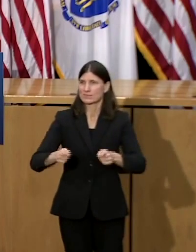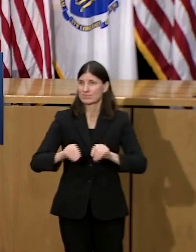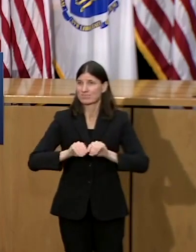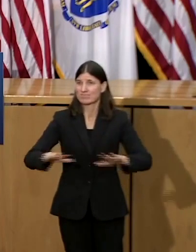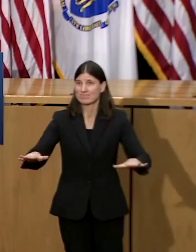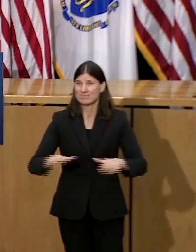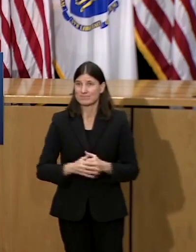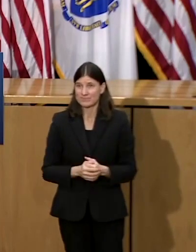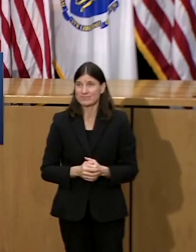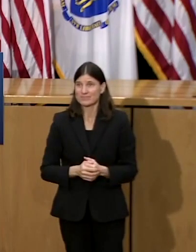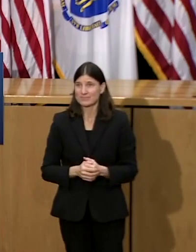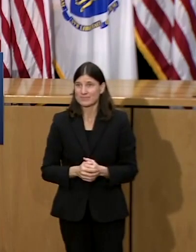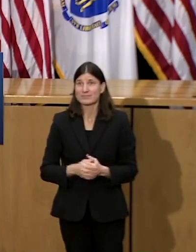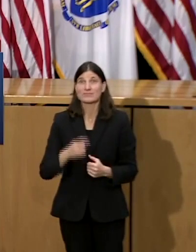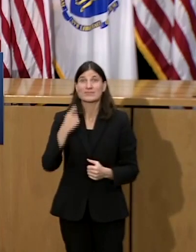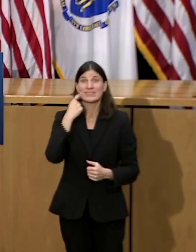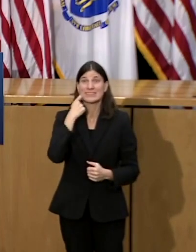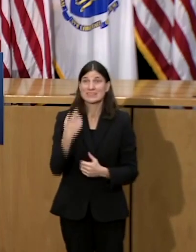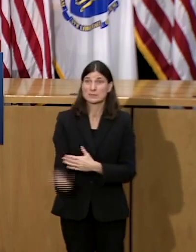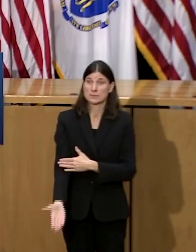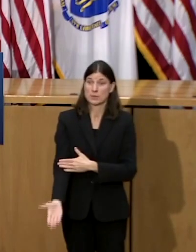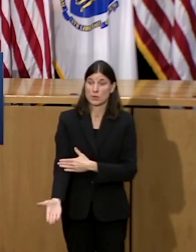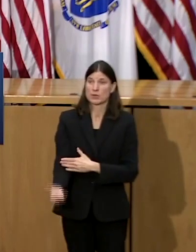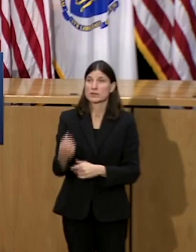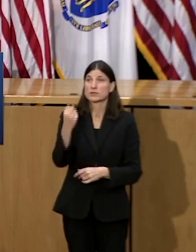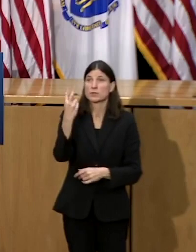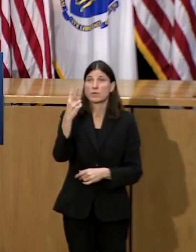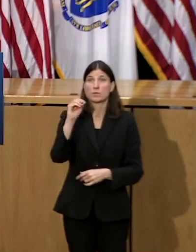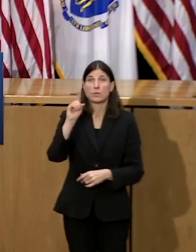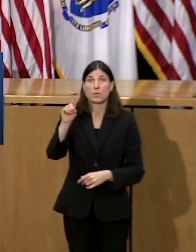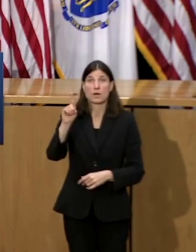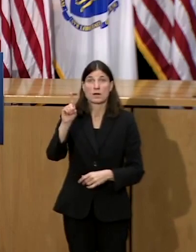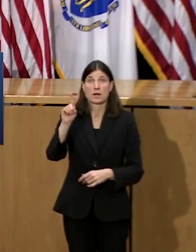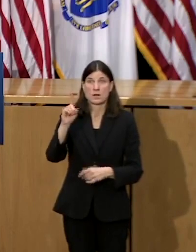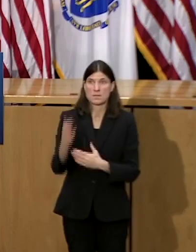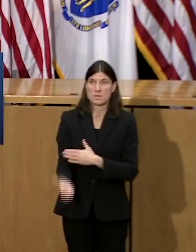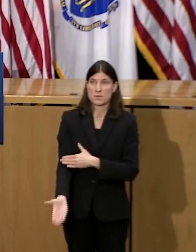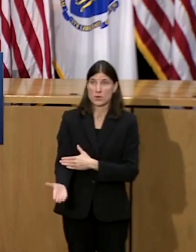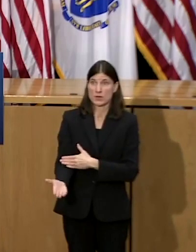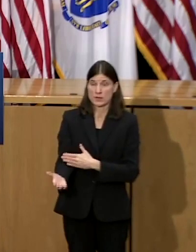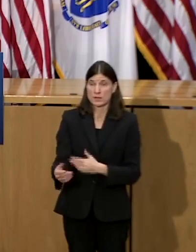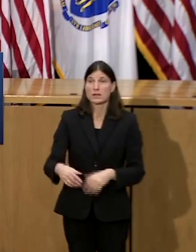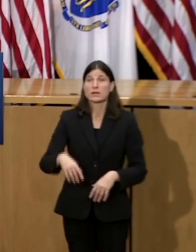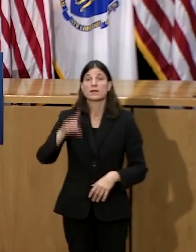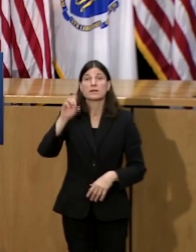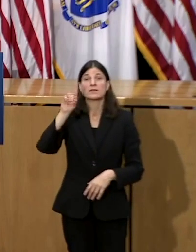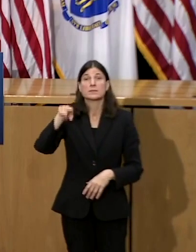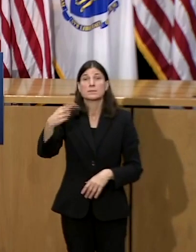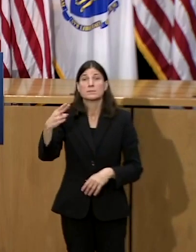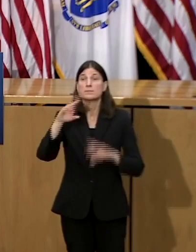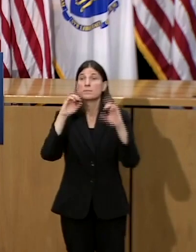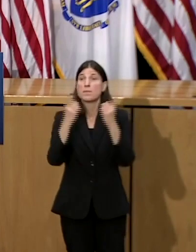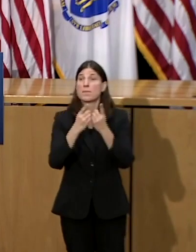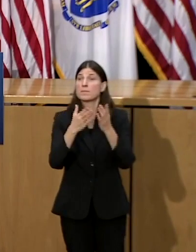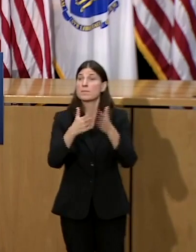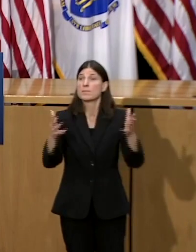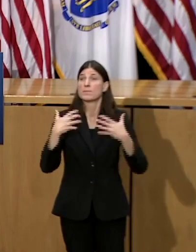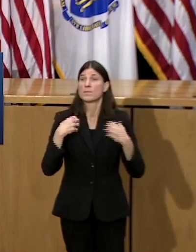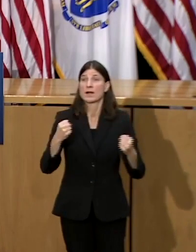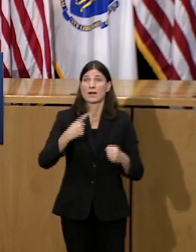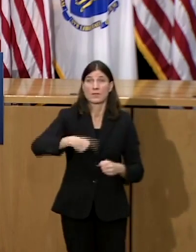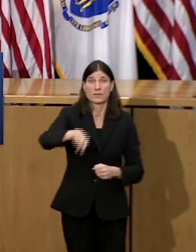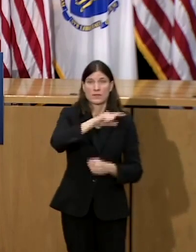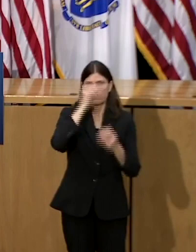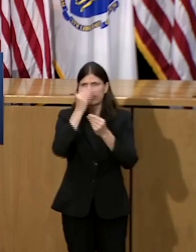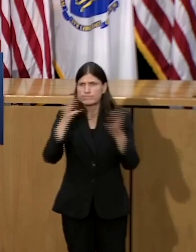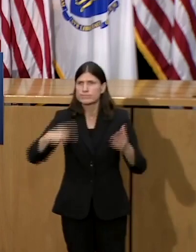earlier today, the Department of Public Health issued a new stay-at-home advisory from 10 p.m. to 5 a.m.